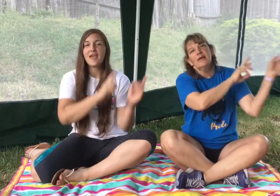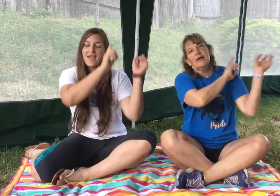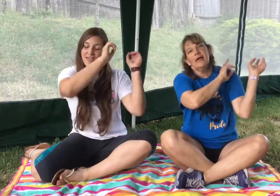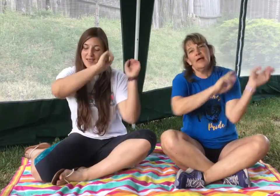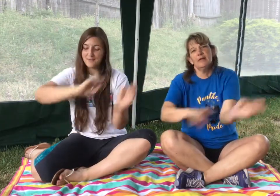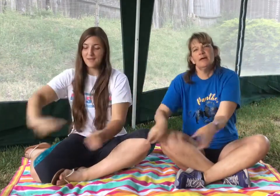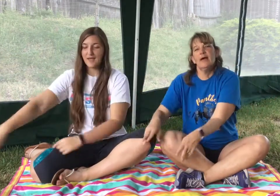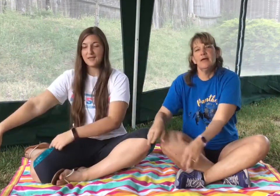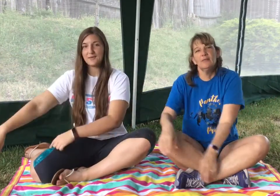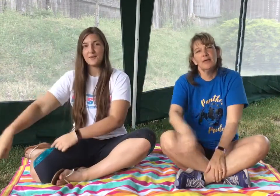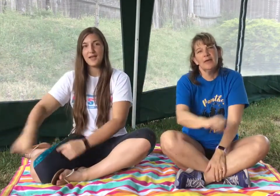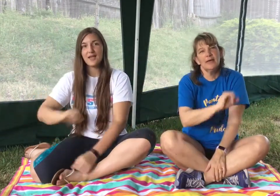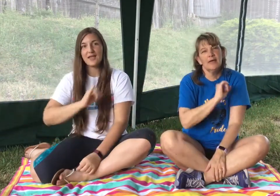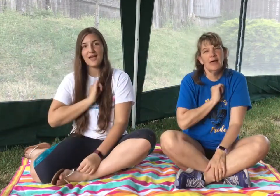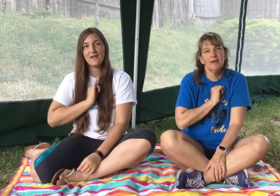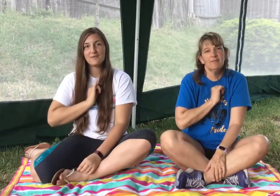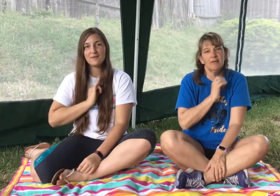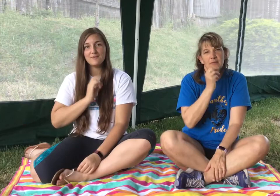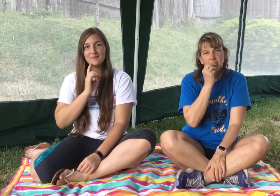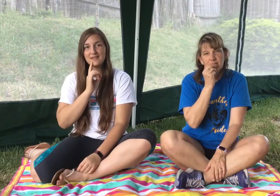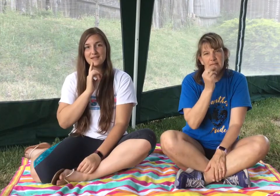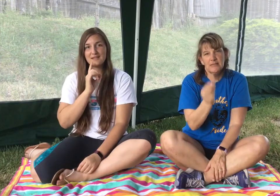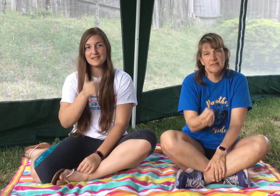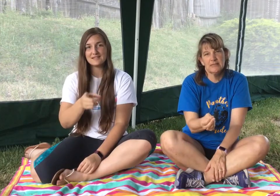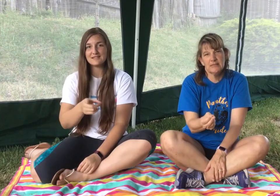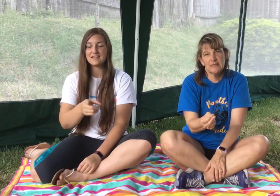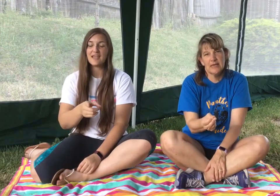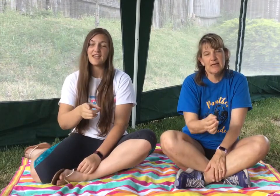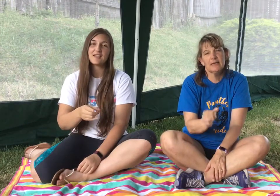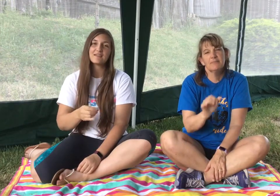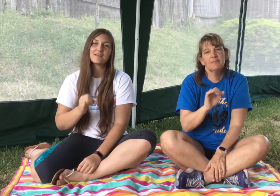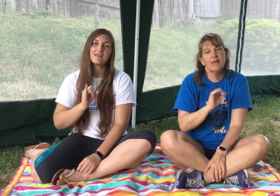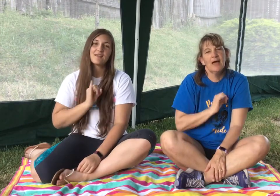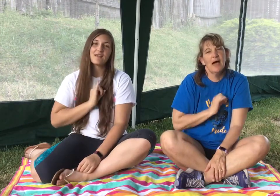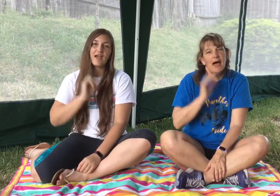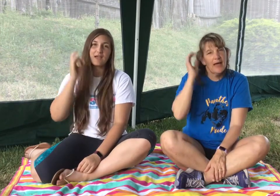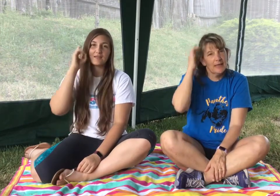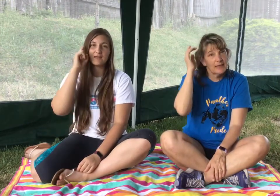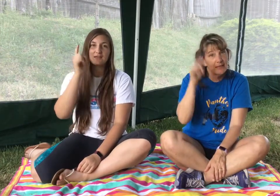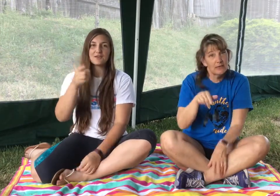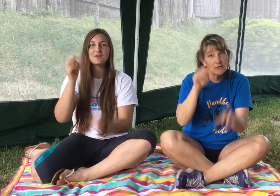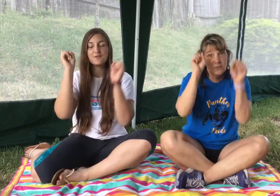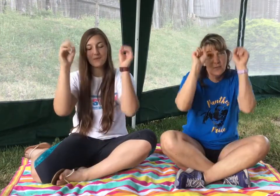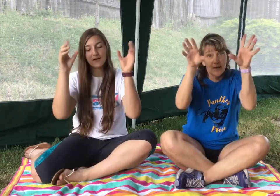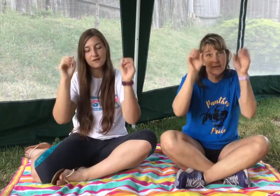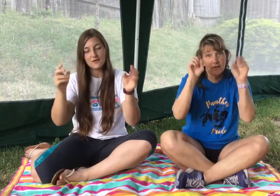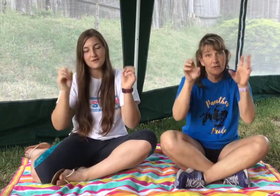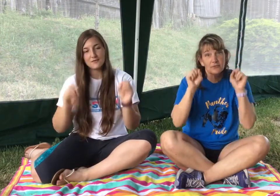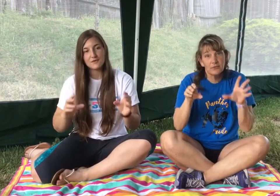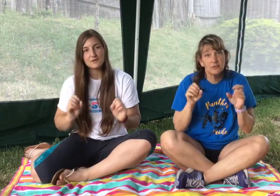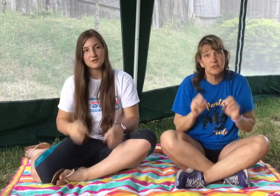new. And by the way, I've been meaning to say, I think you're wonderful